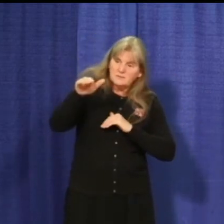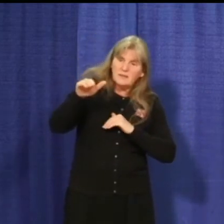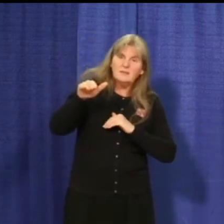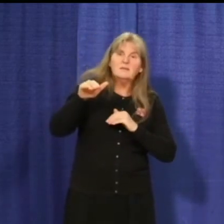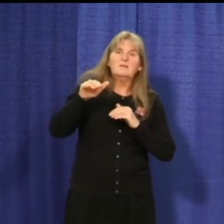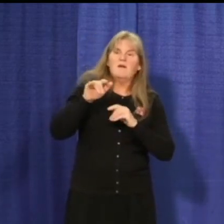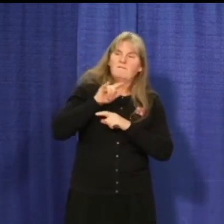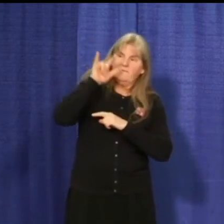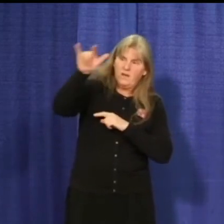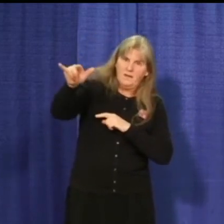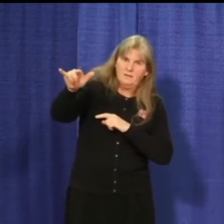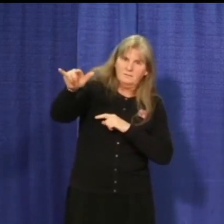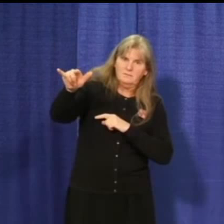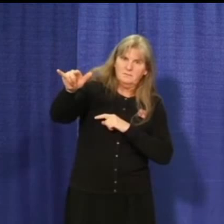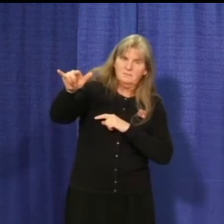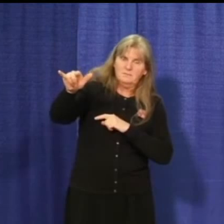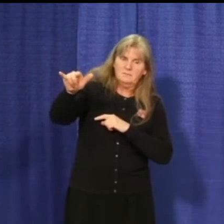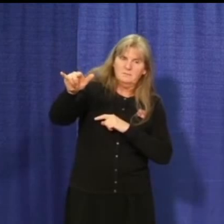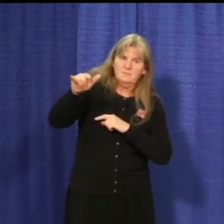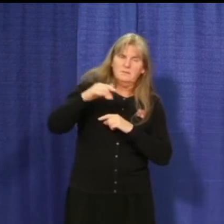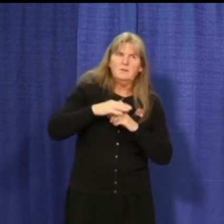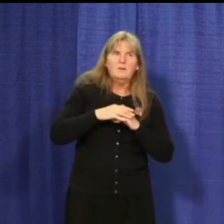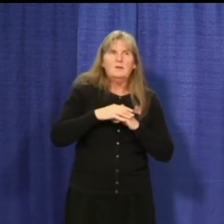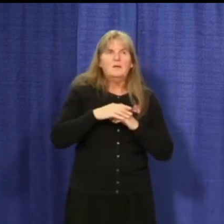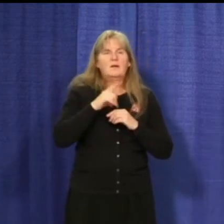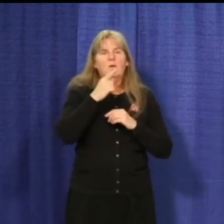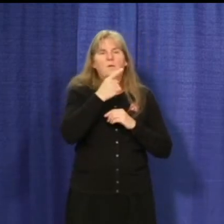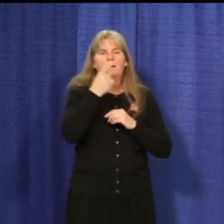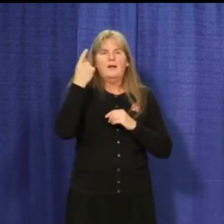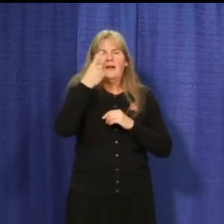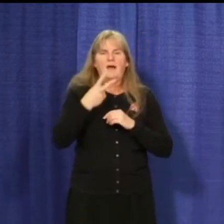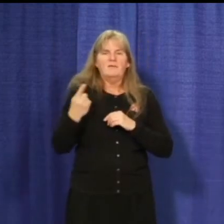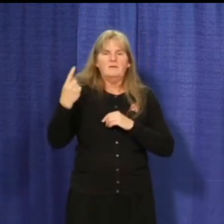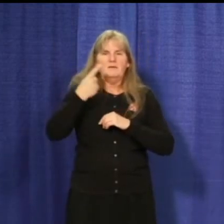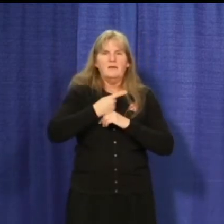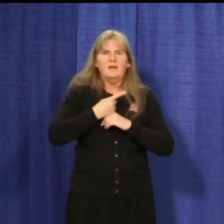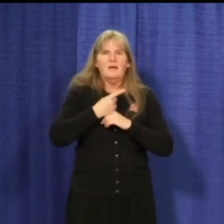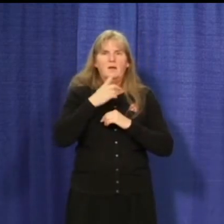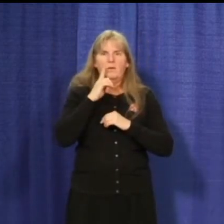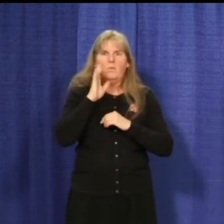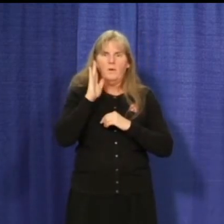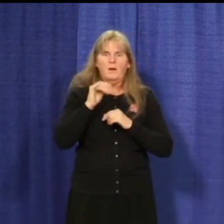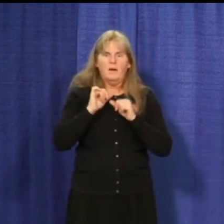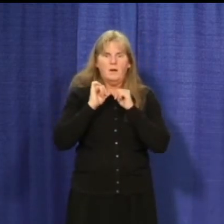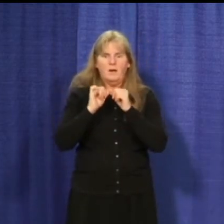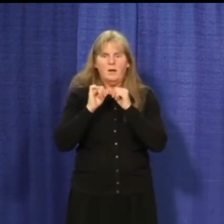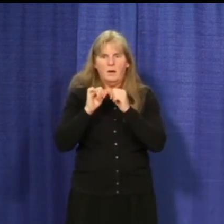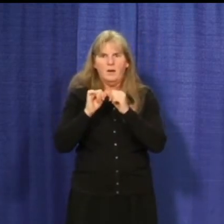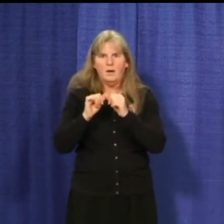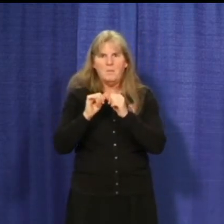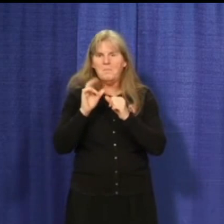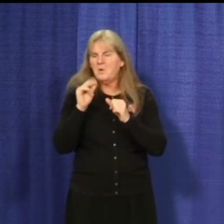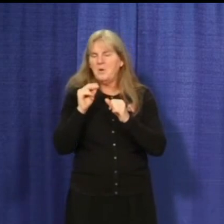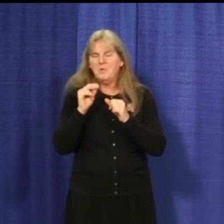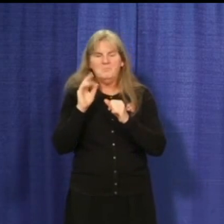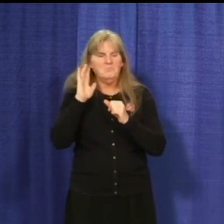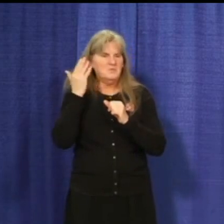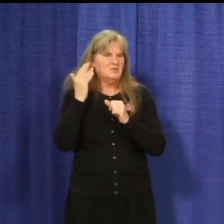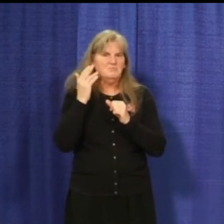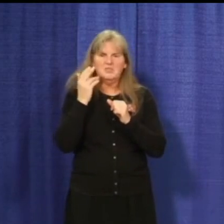Whitehorse. And of course, I'm not saying a day and a half is the expectation from now on. That was really all of the stars aligning to